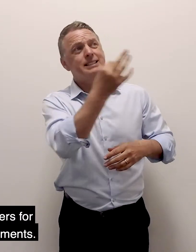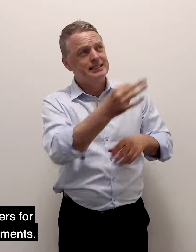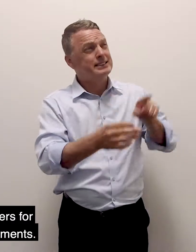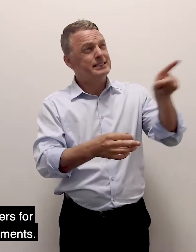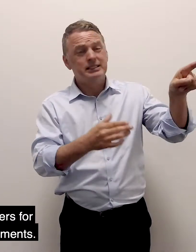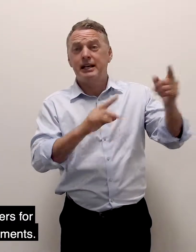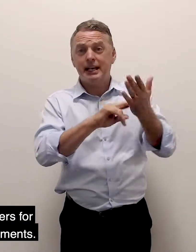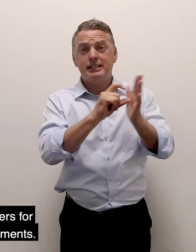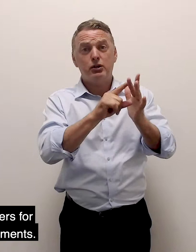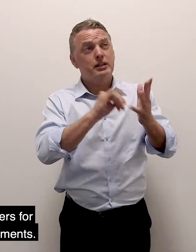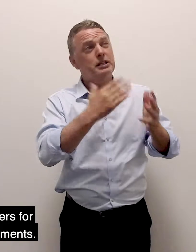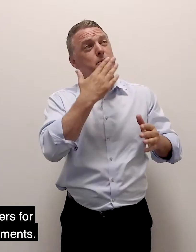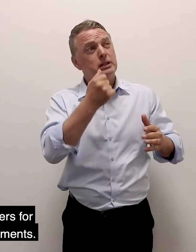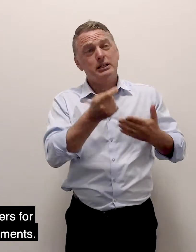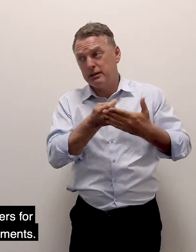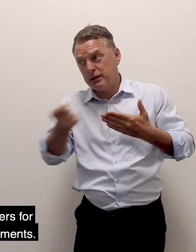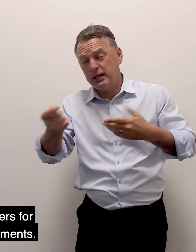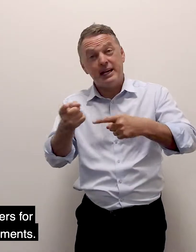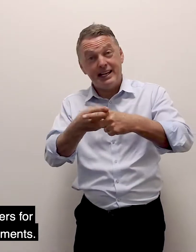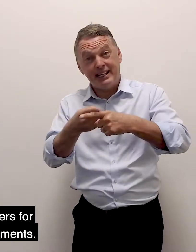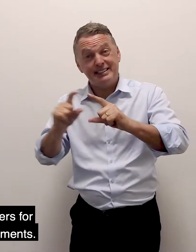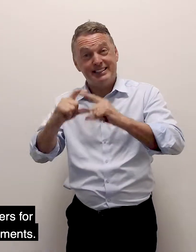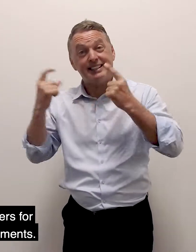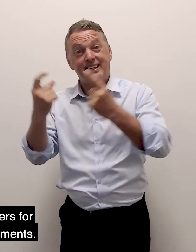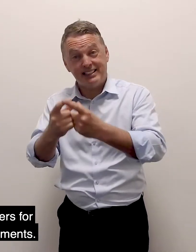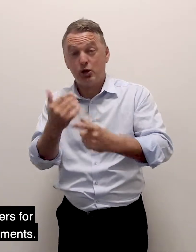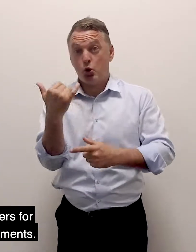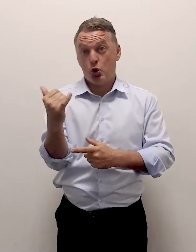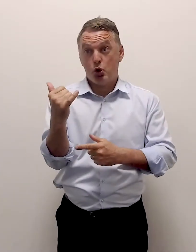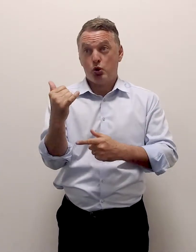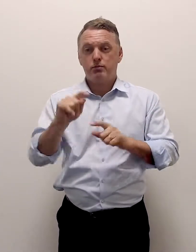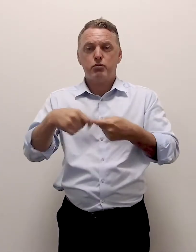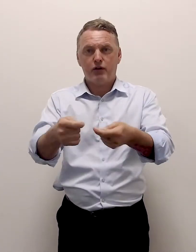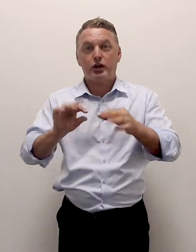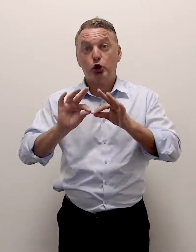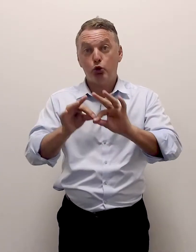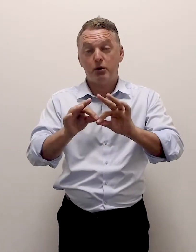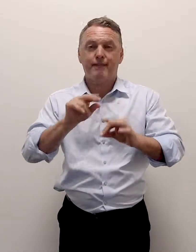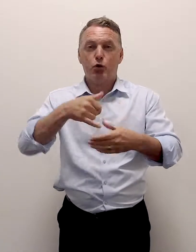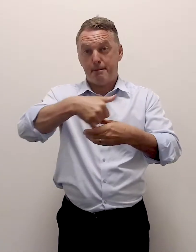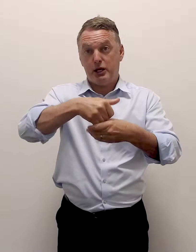lessons or provide interpreters for her medical appointments.